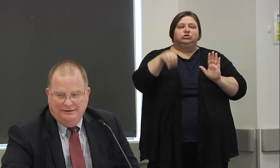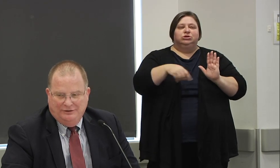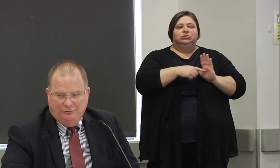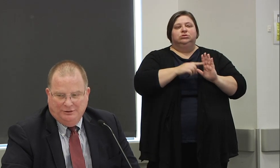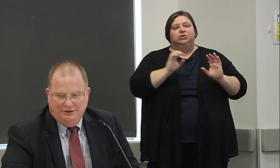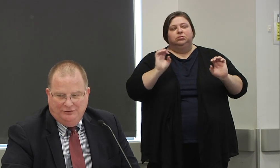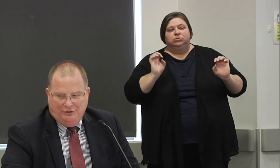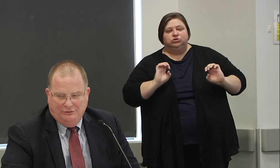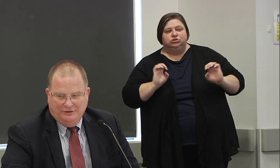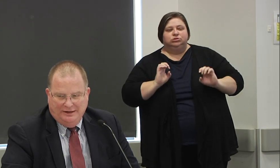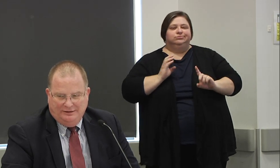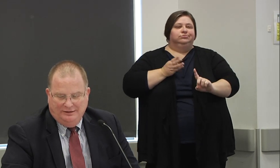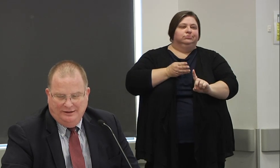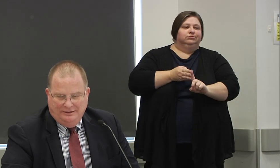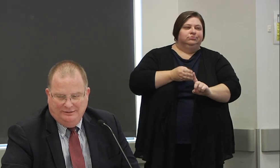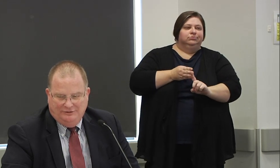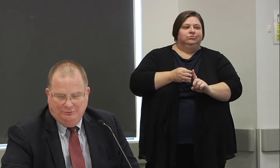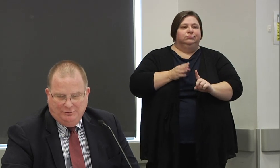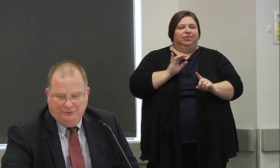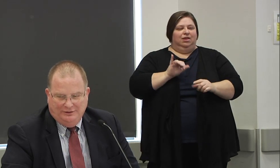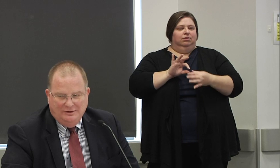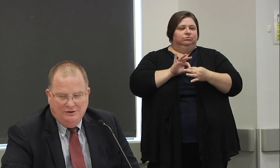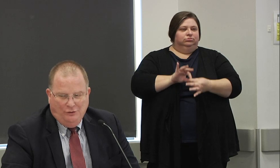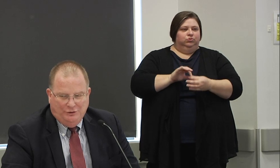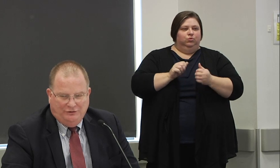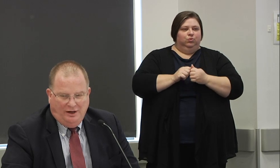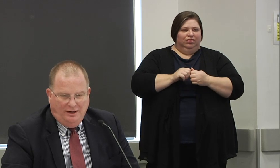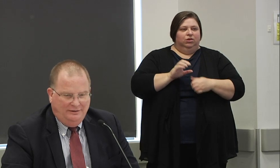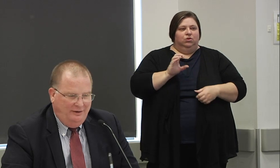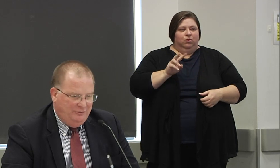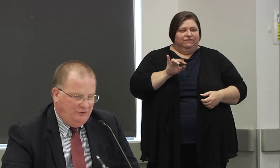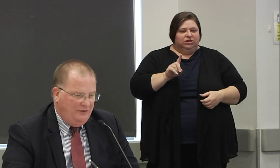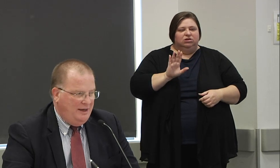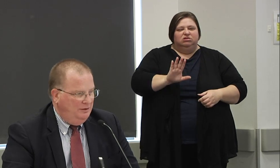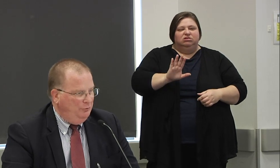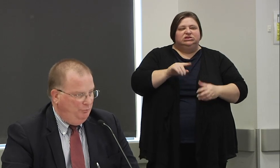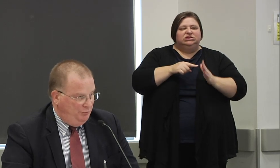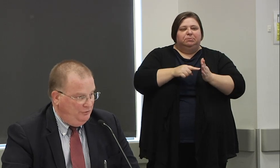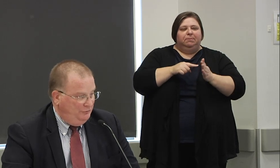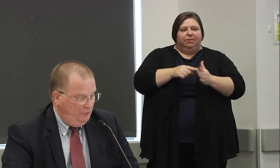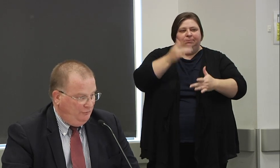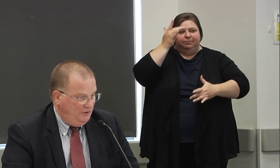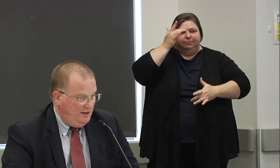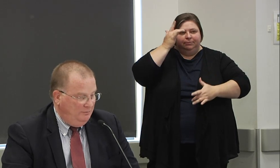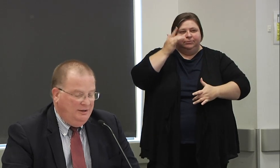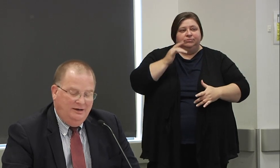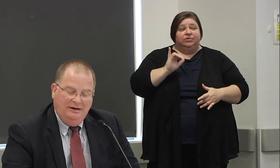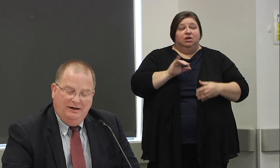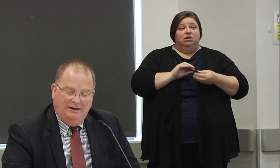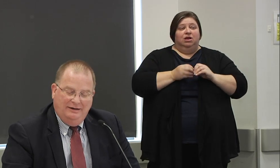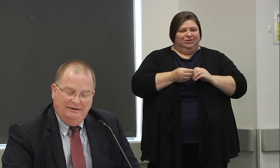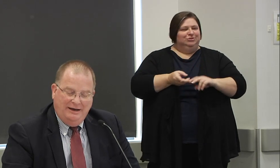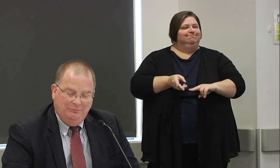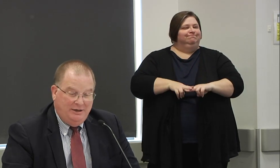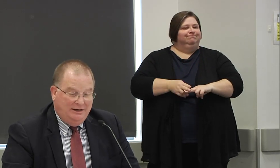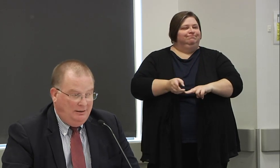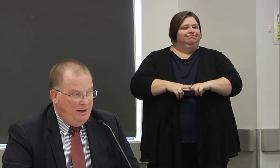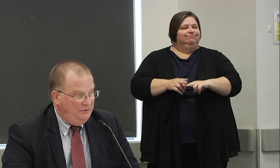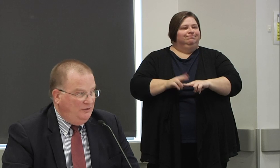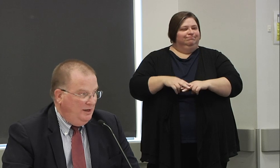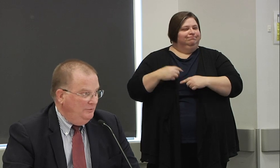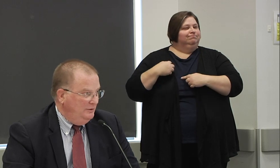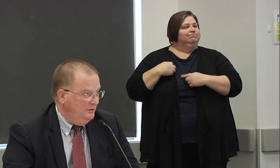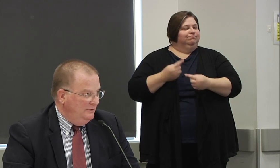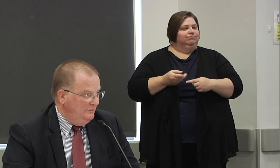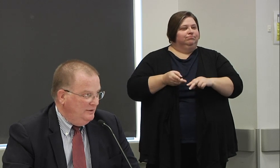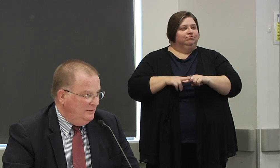is related to COVID-like symptoms, and we saw that number build over time and peak at about the time